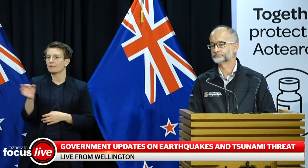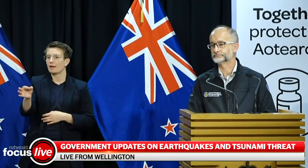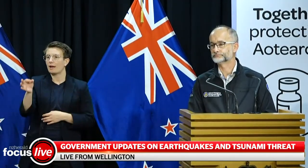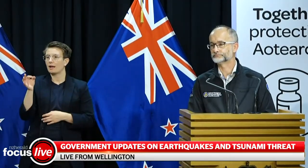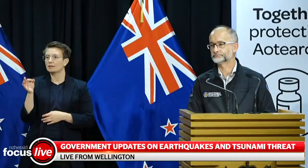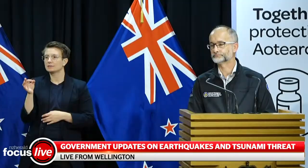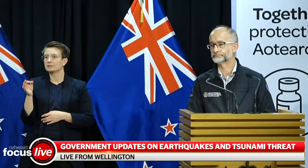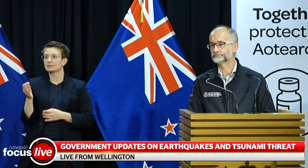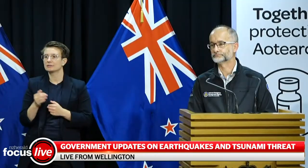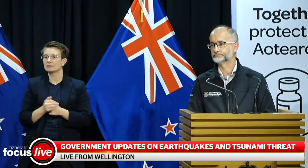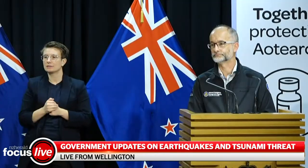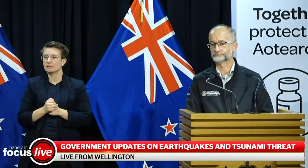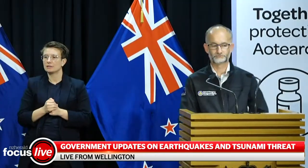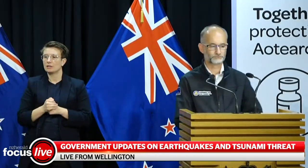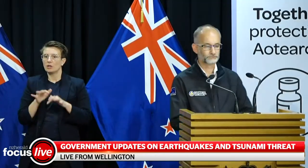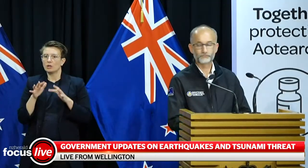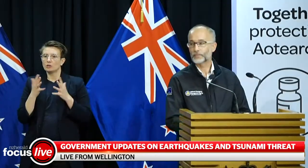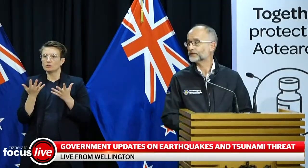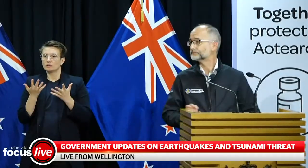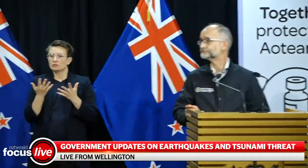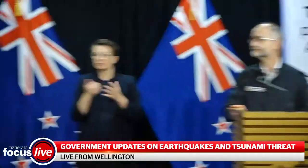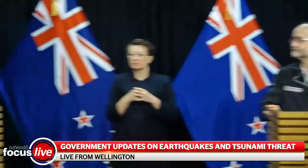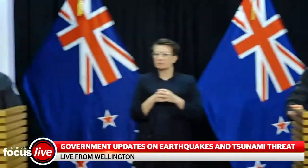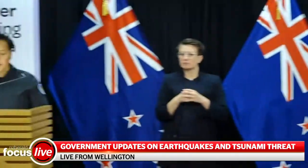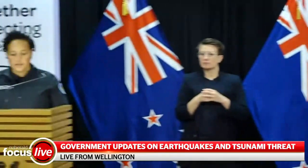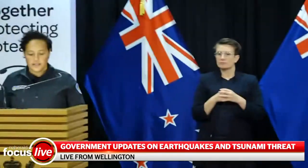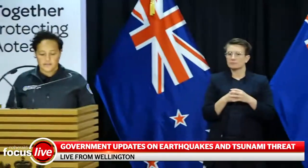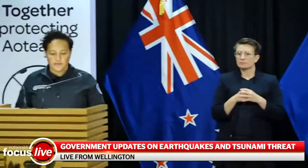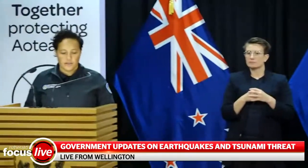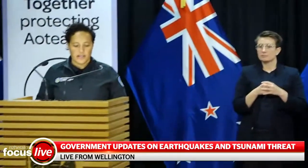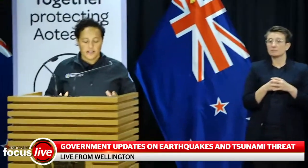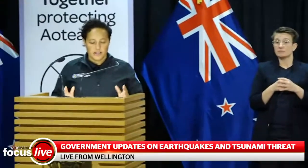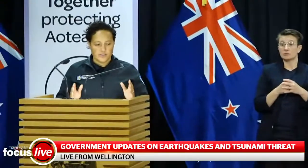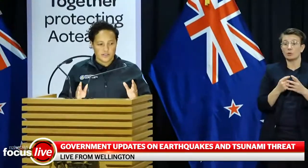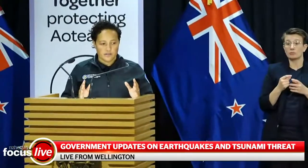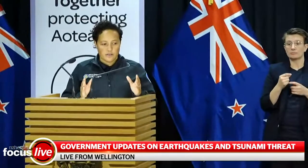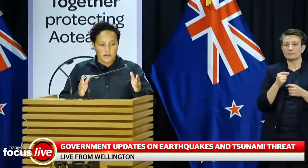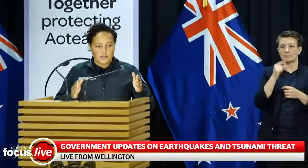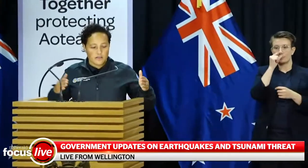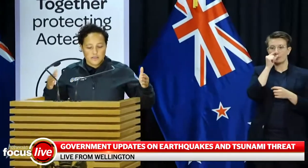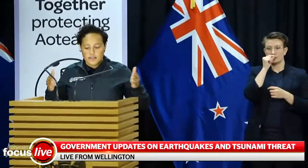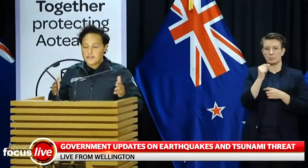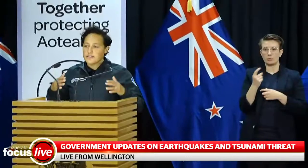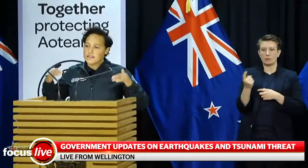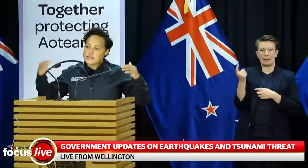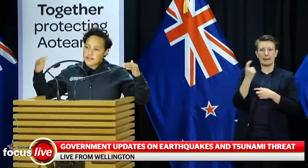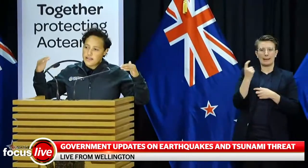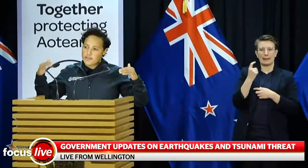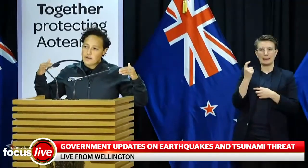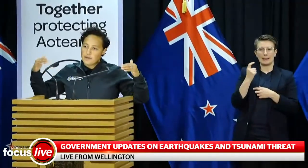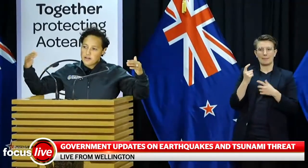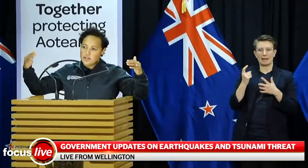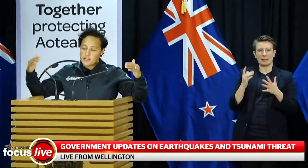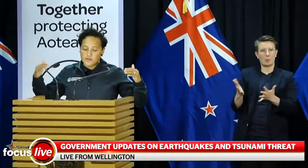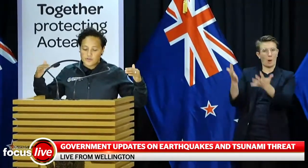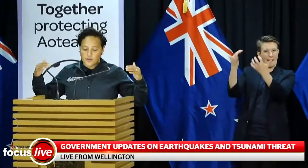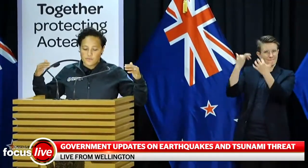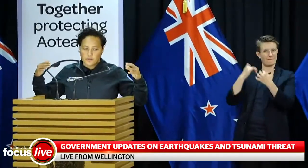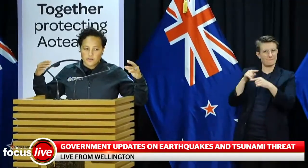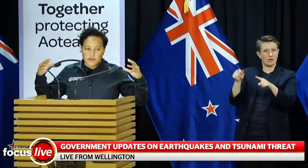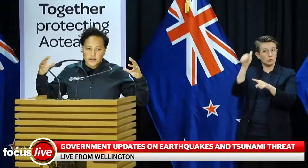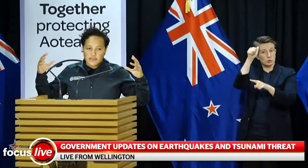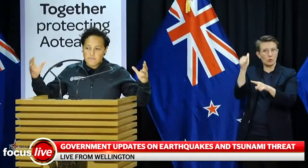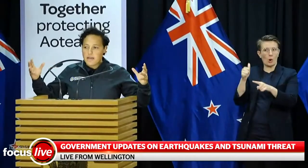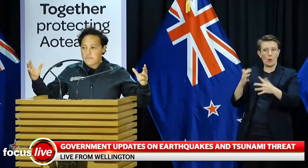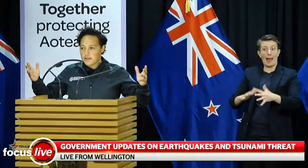what sort of waves we might see? Yeah, look, we'll turn to Bill in a second for that. And the indices that have come out in